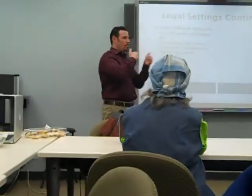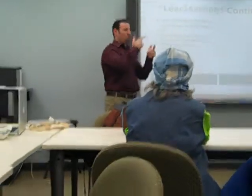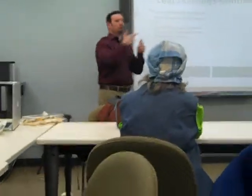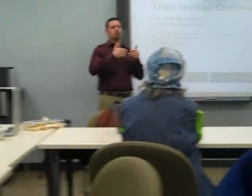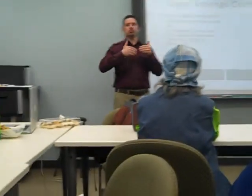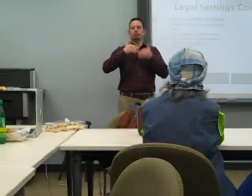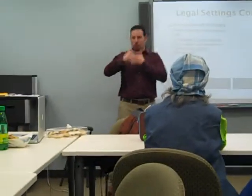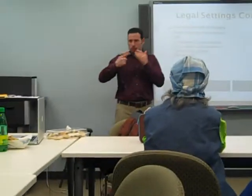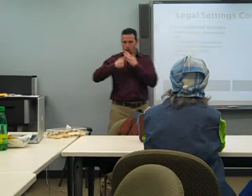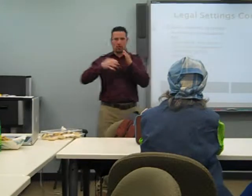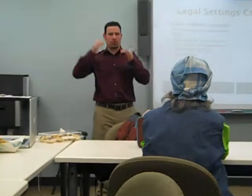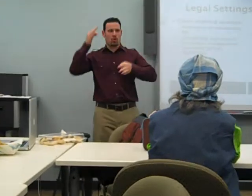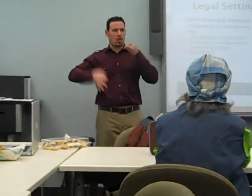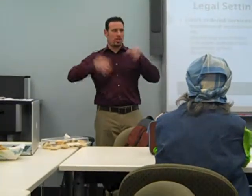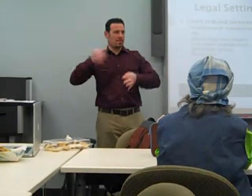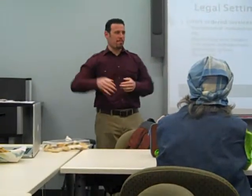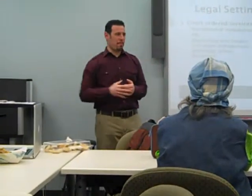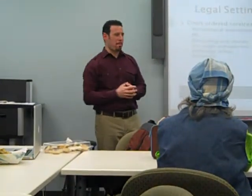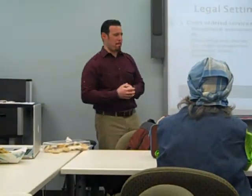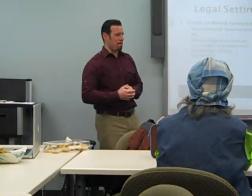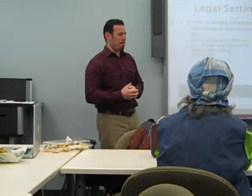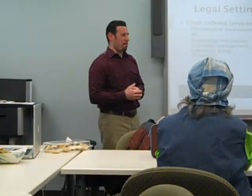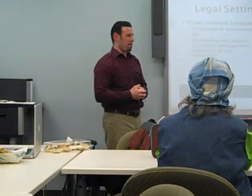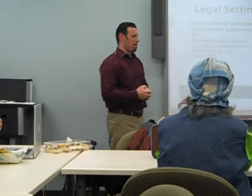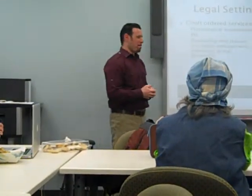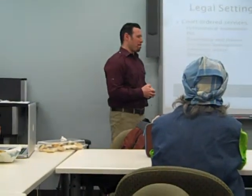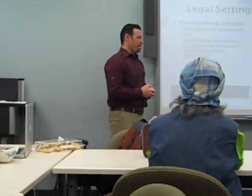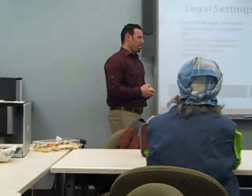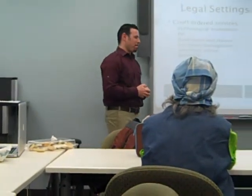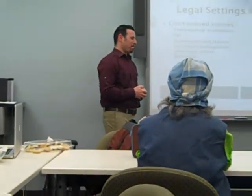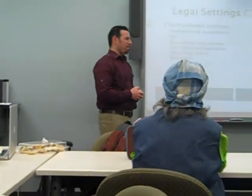It's a type of court process you have to understand.